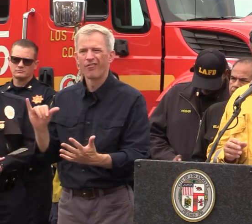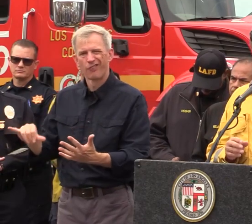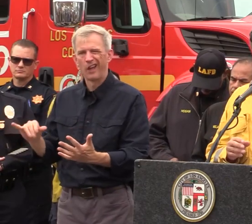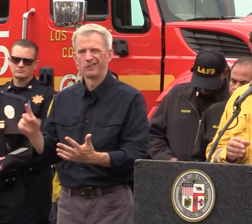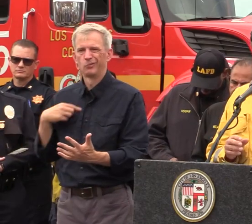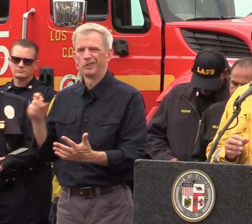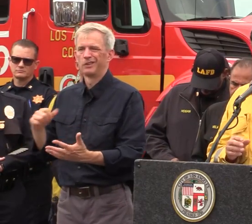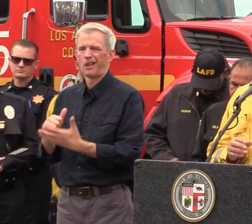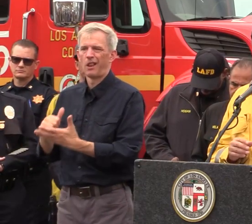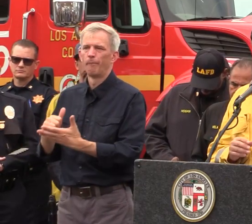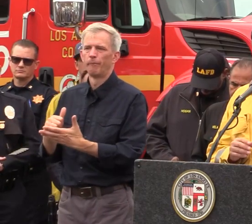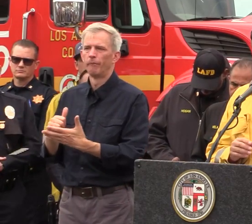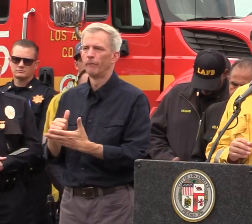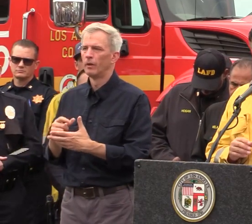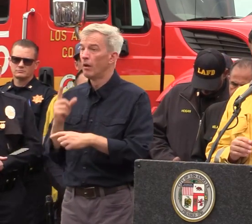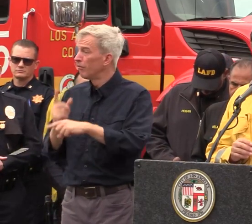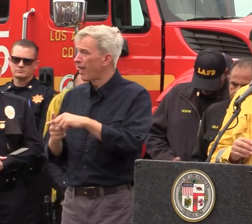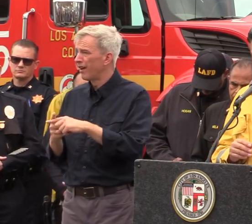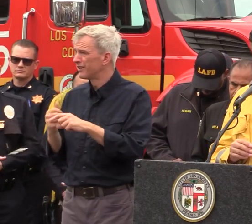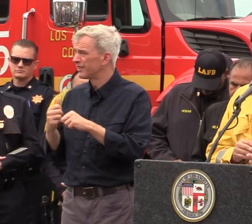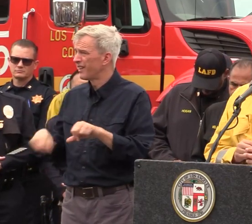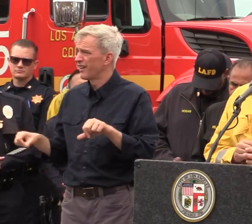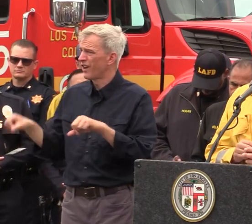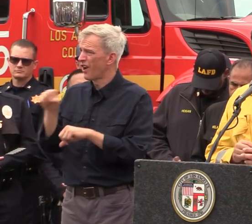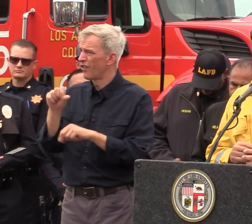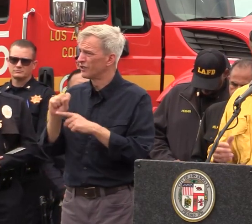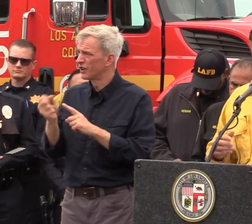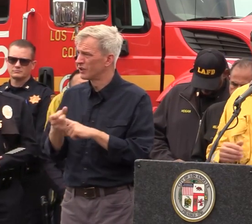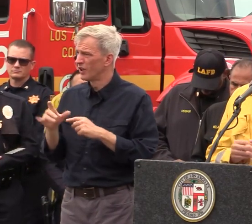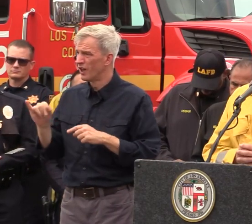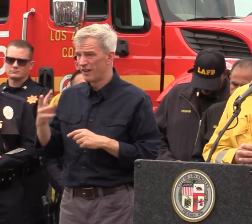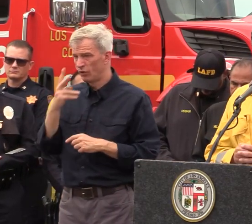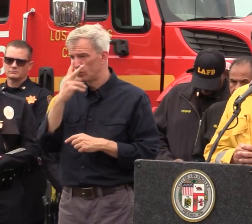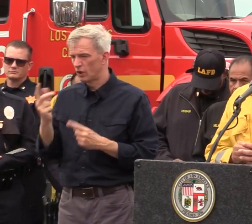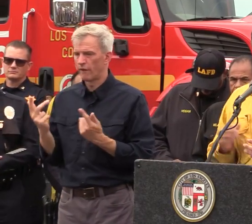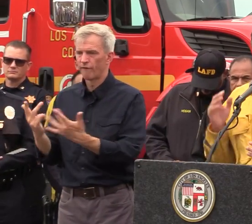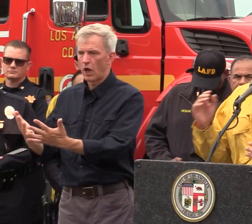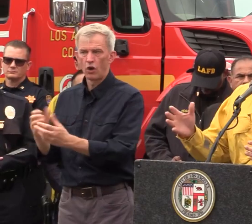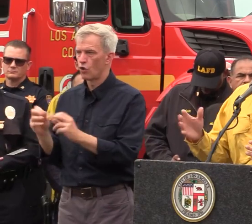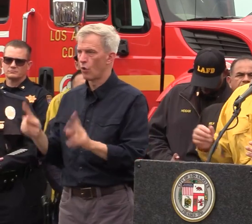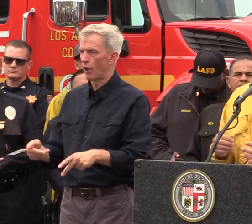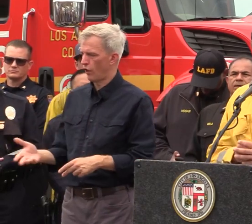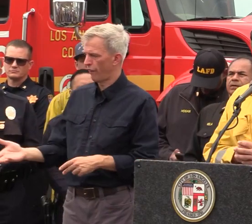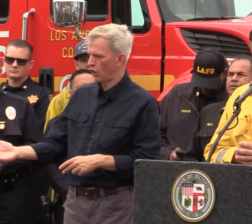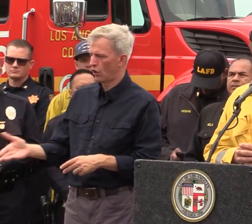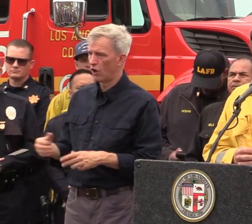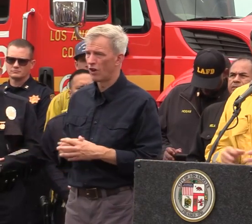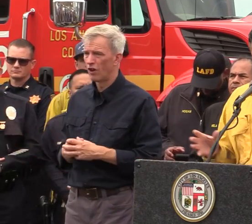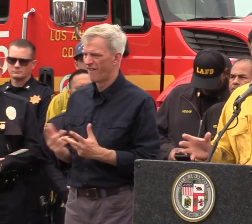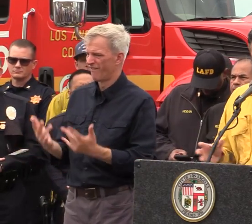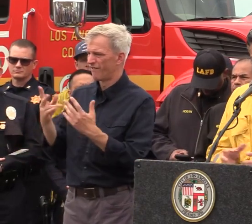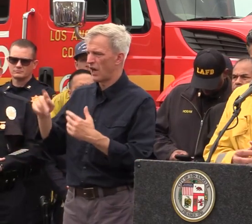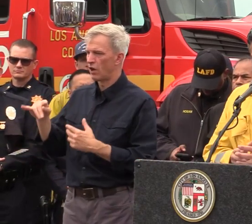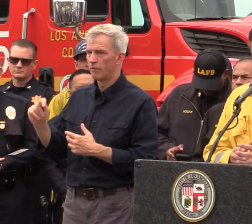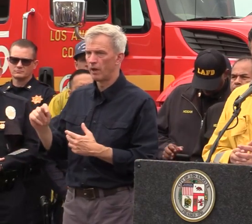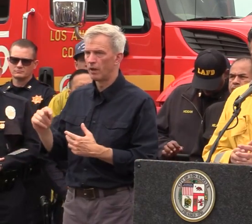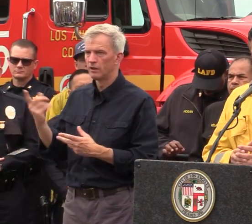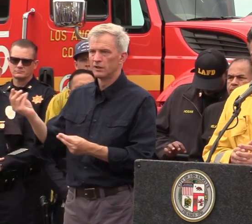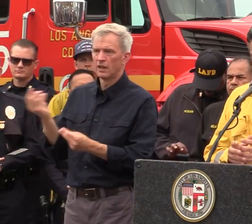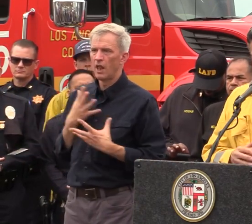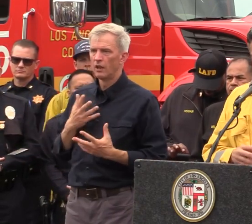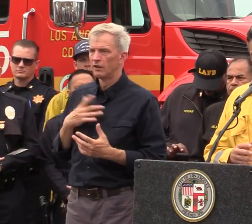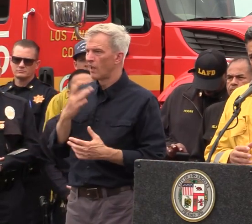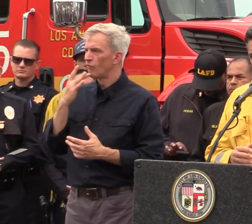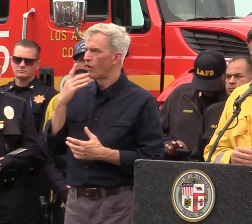other scenarios. If the community sees an unattended fire pit, tell us. I'd rather roll one engine out right away and handle it while it's